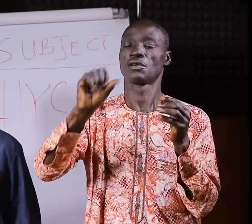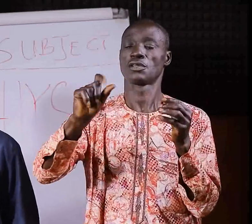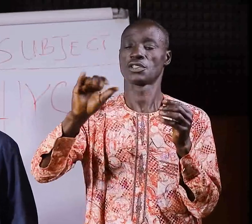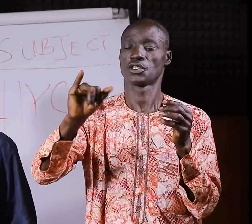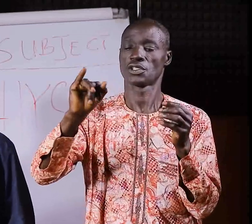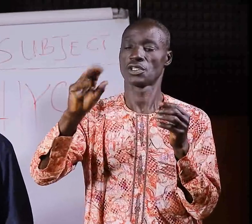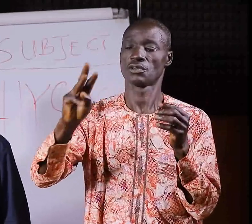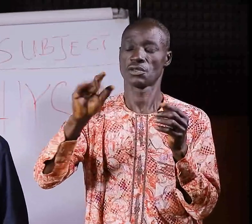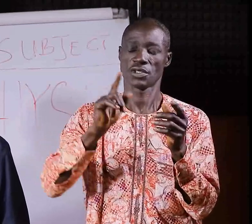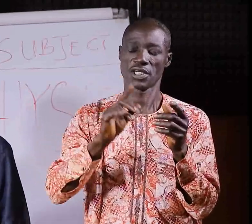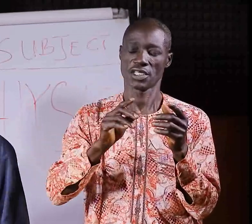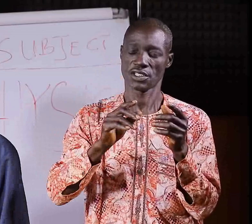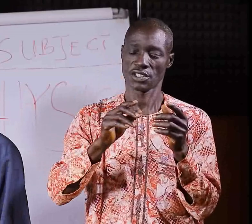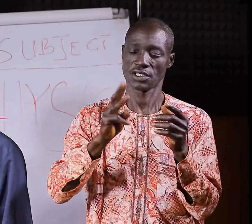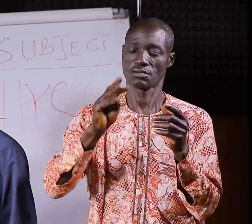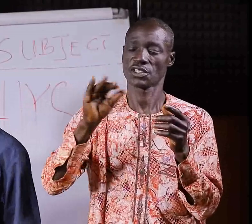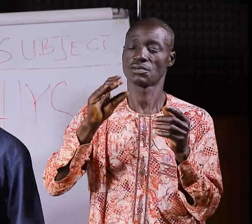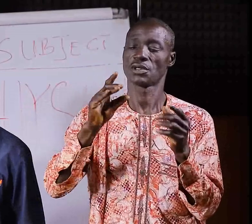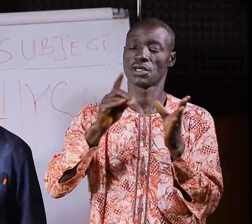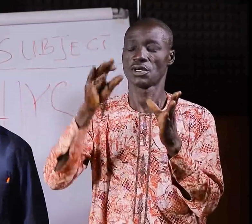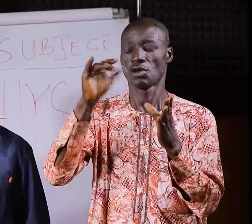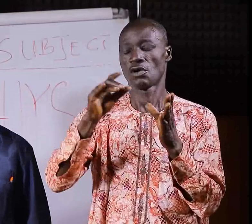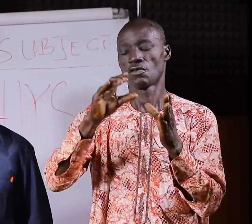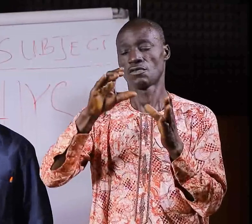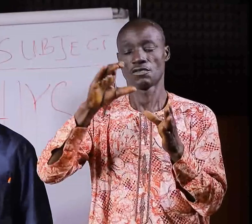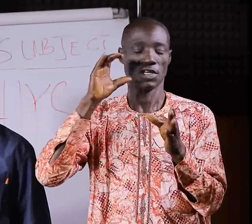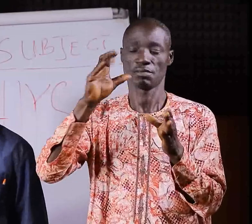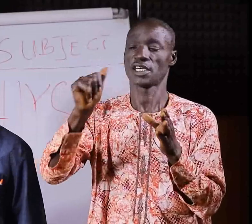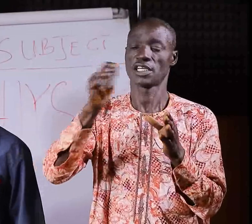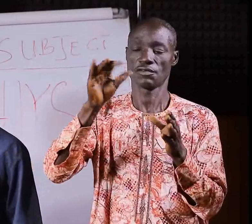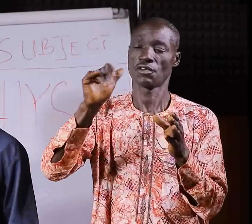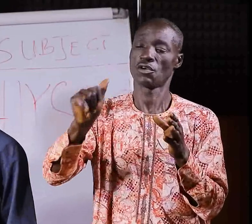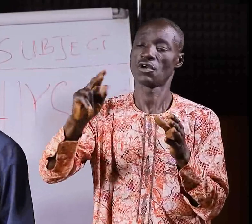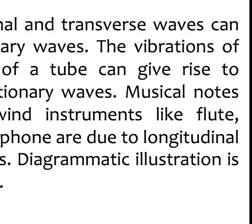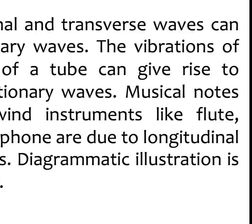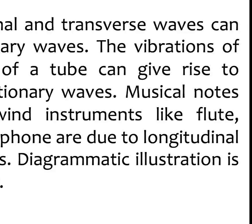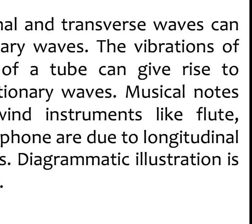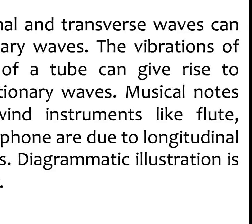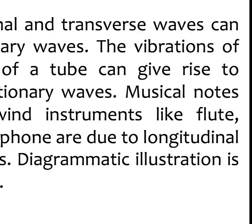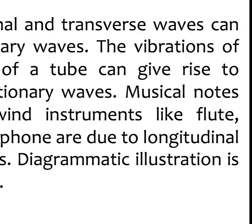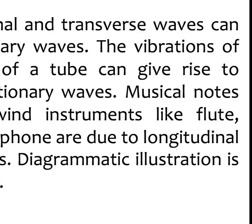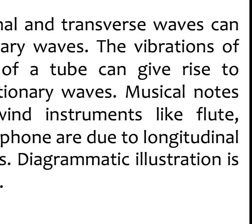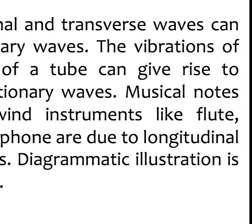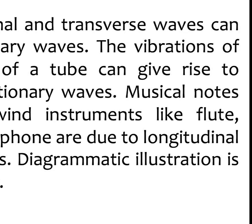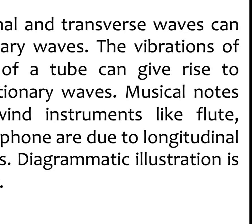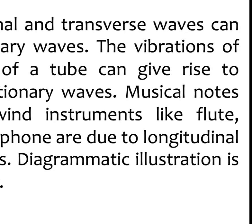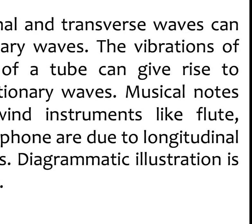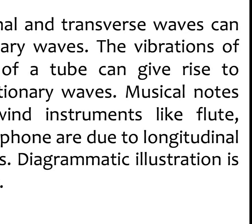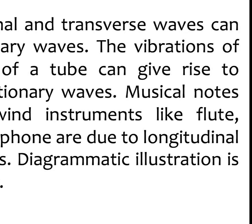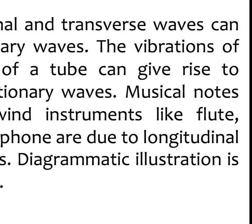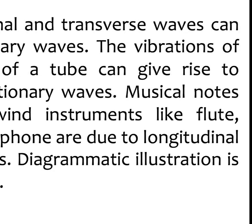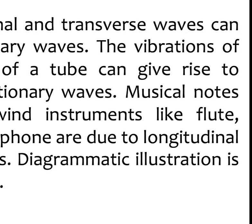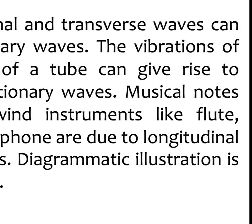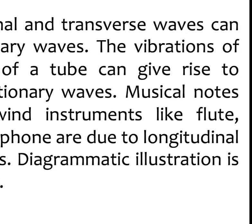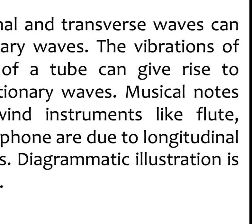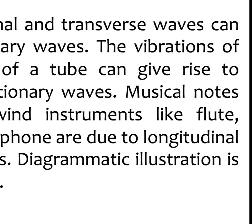there is maximum displacement of the medium. Capital A for antinode, capital N for node. Both